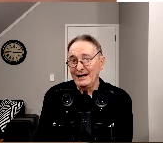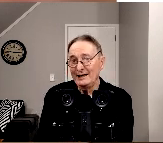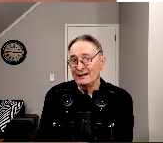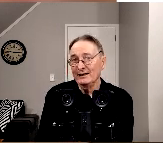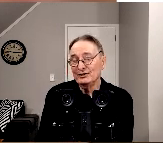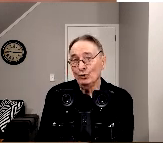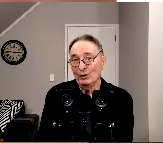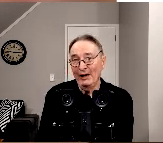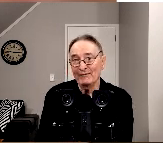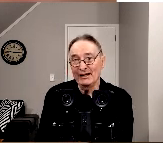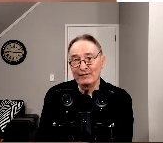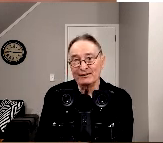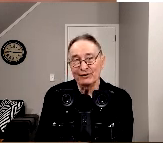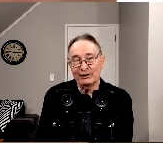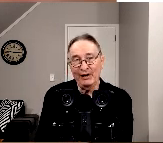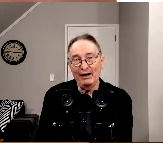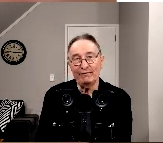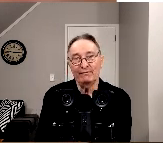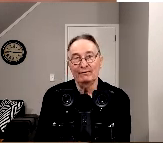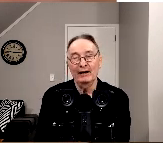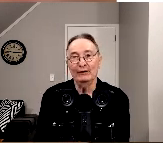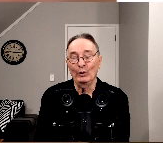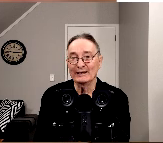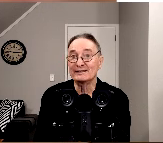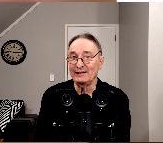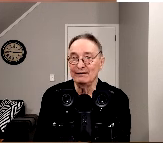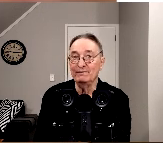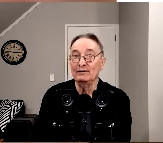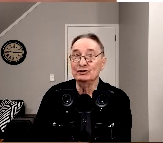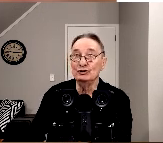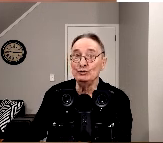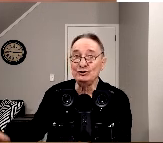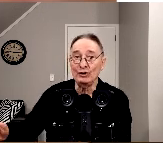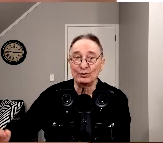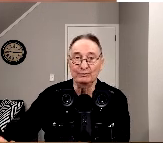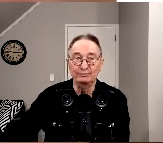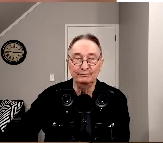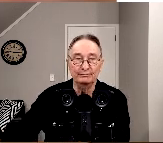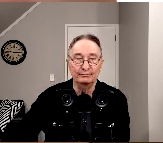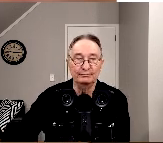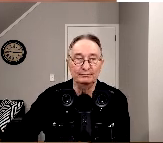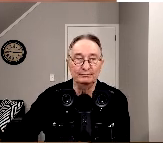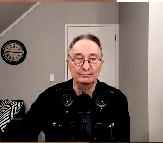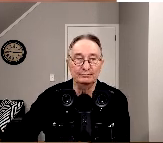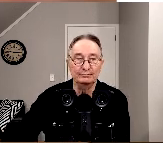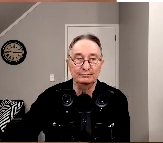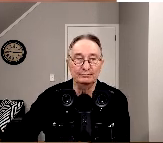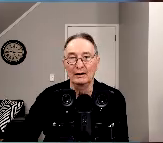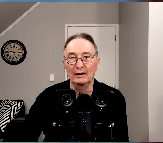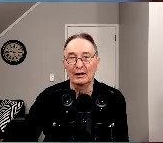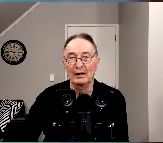But hey, it's all about the evidence on the graph and when it's safe to do so.